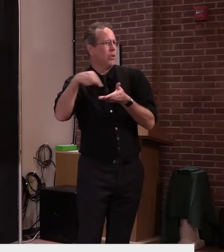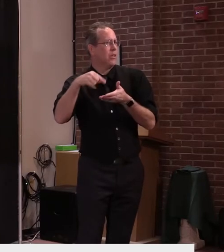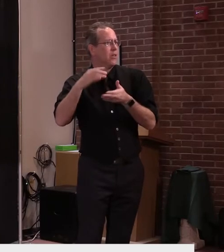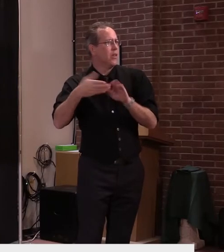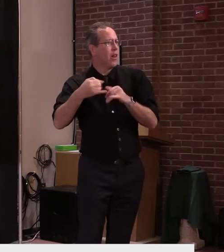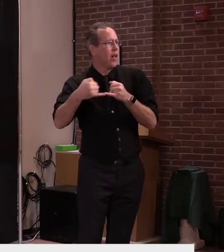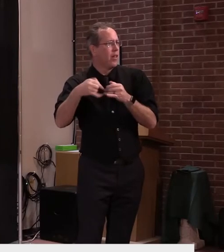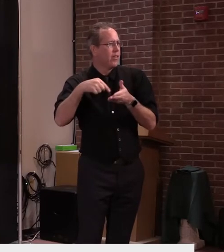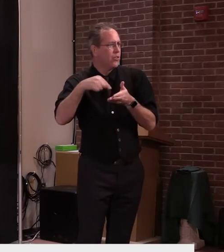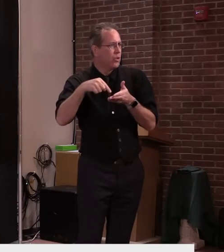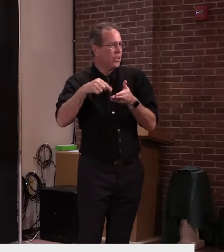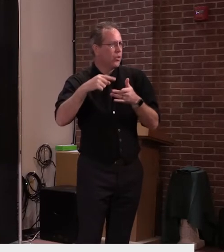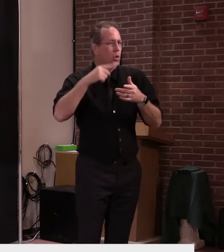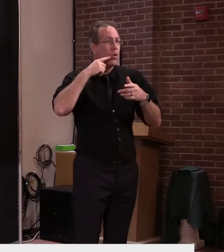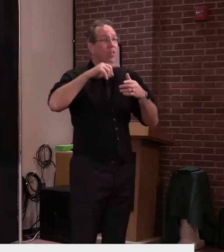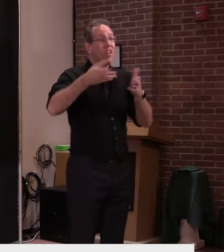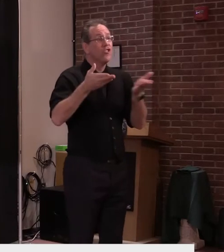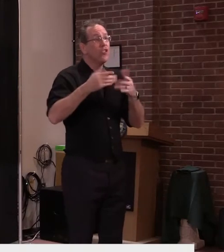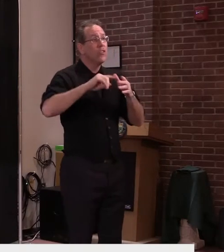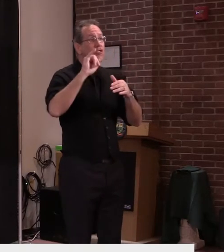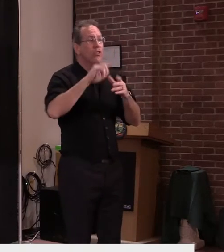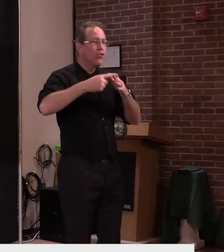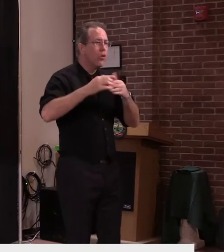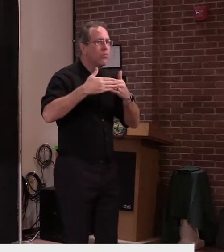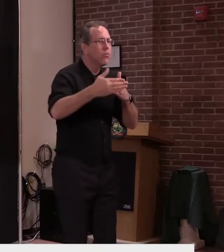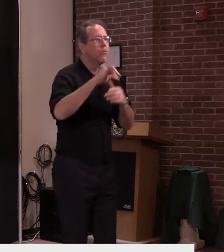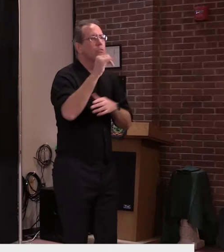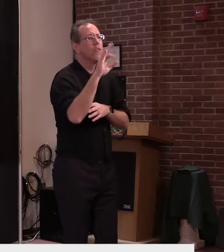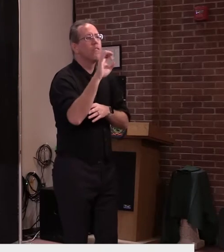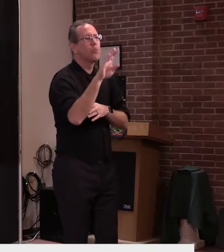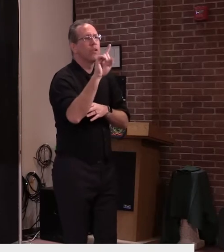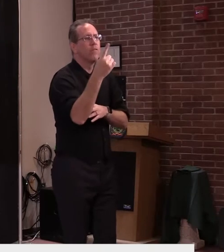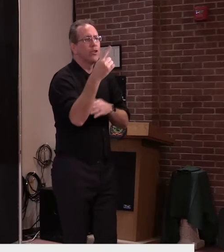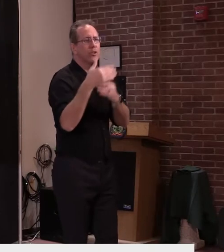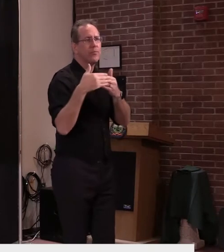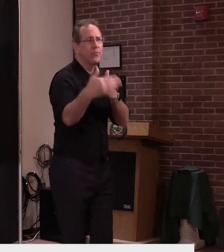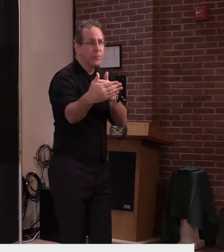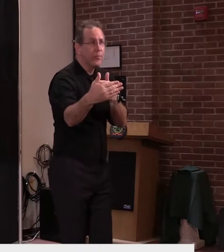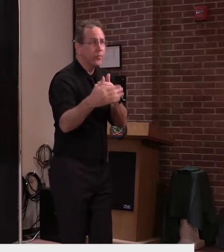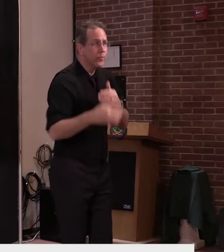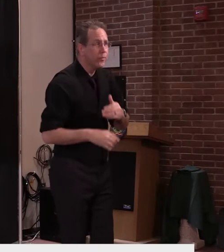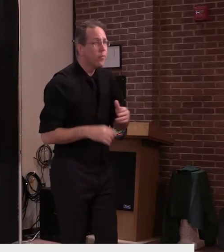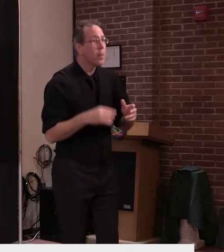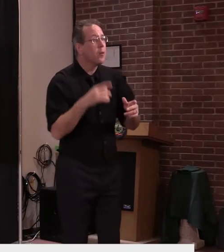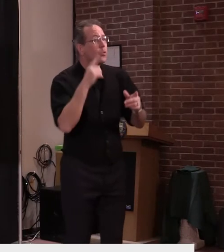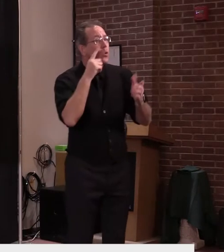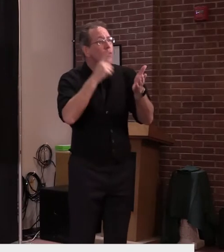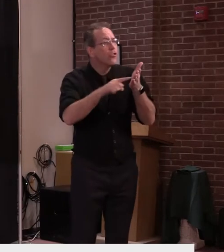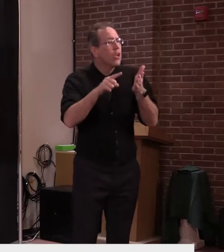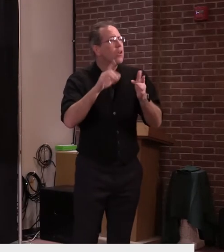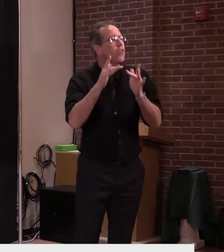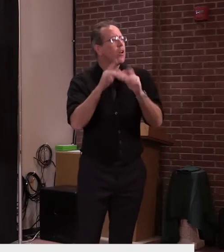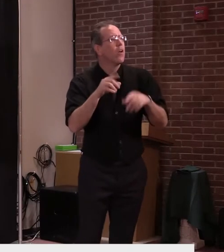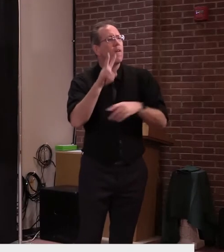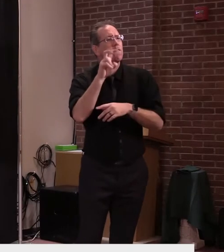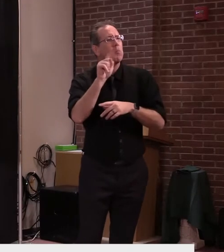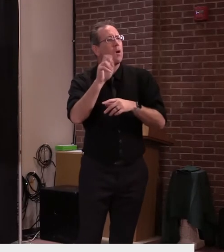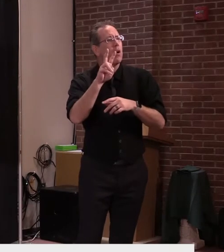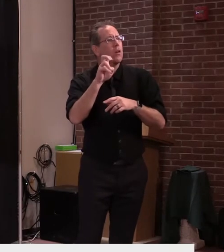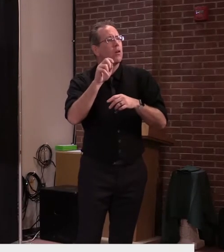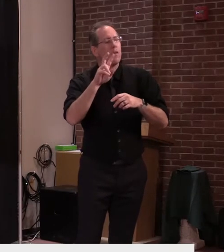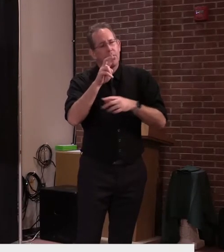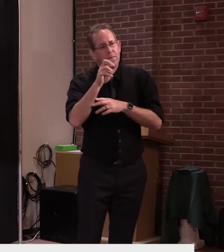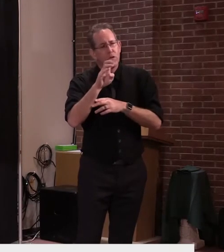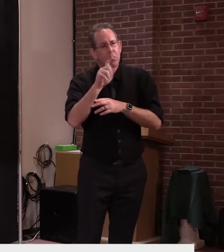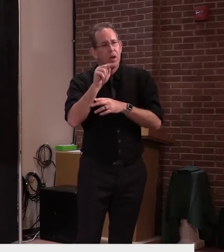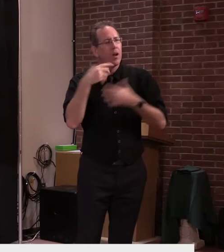vermonthealthconnect.gov to see the health and dental plans that are available, and to see the lower cost for health insurance through the state's